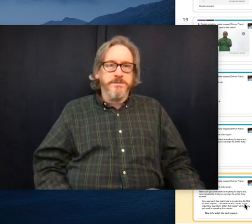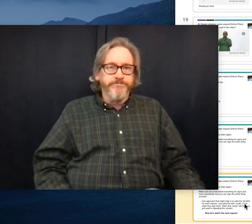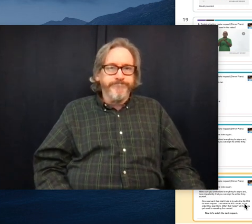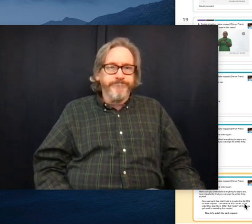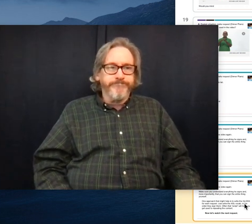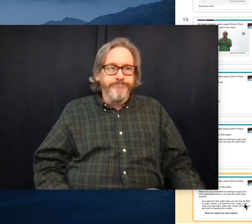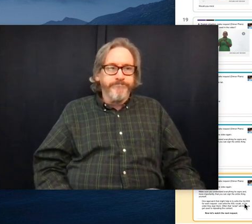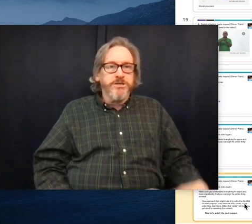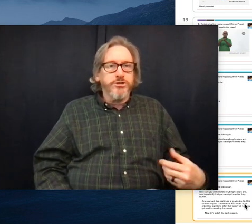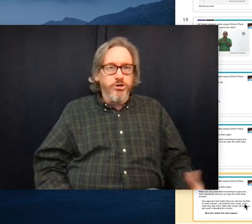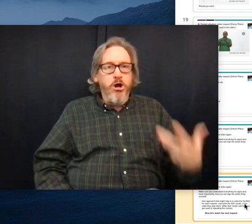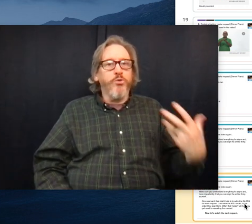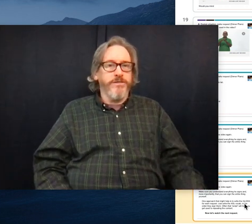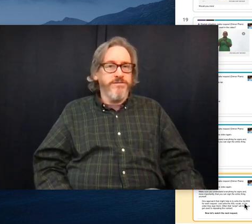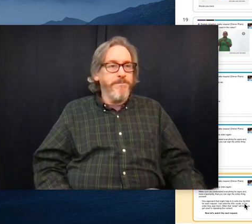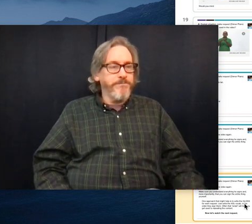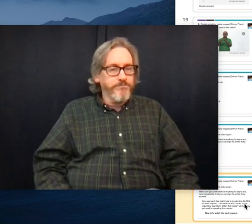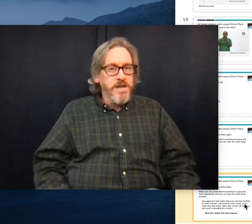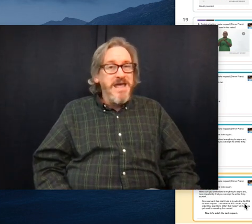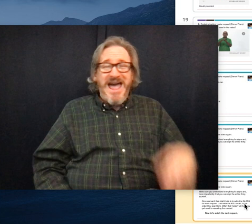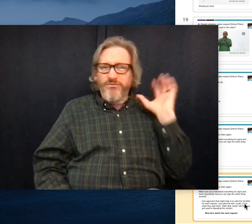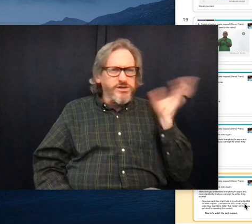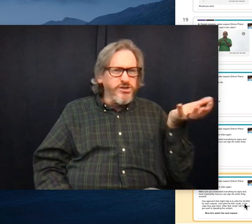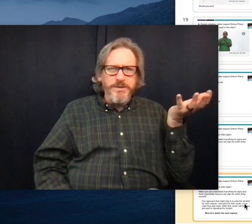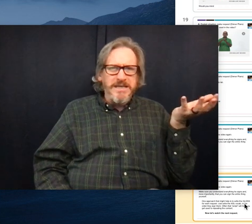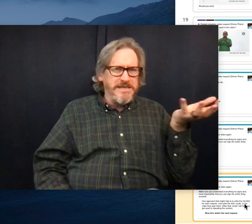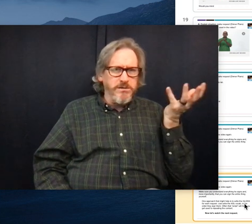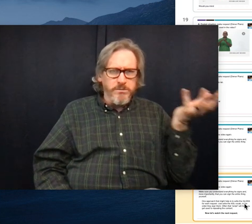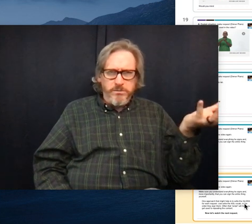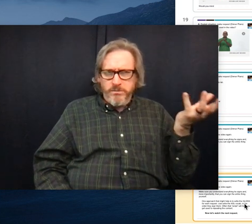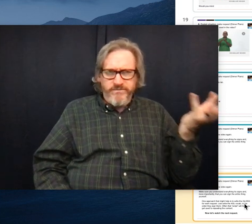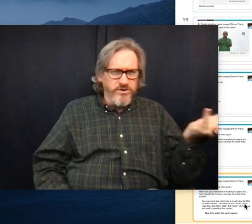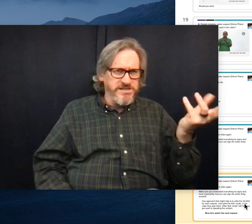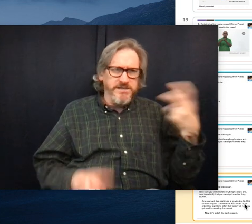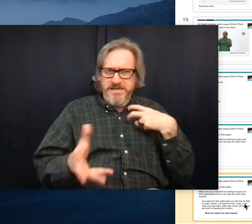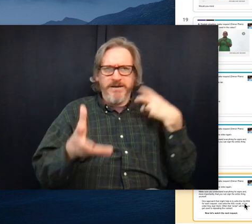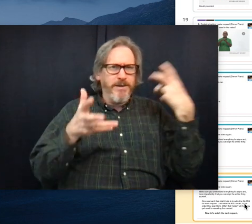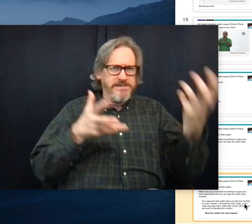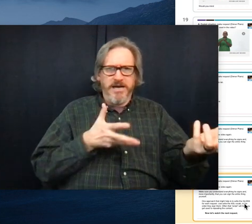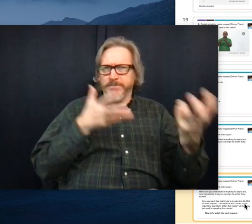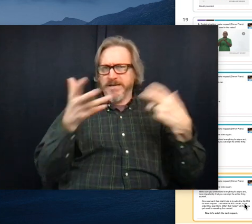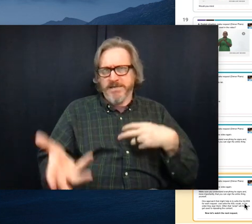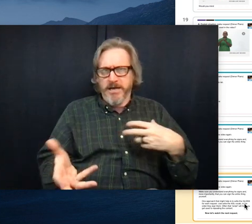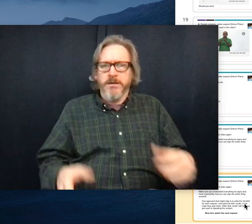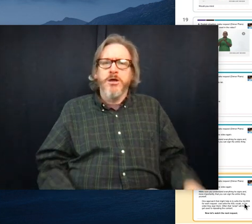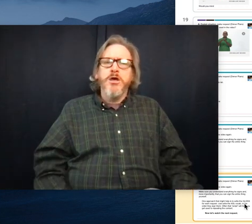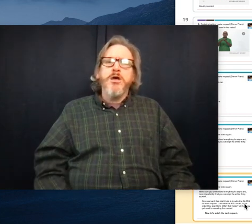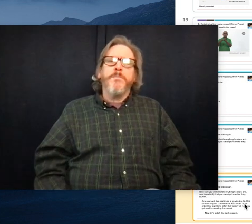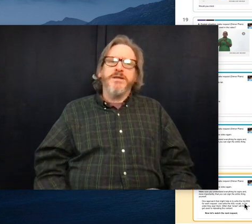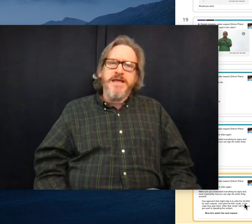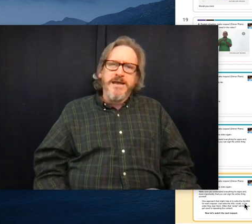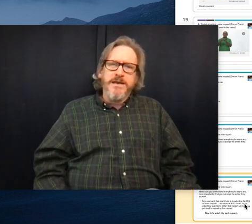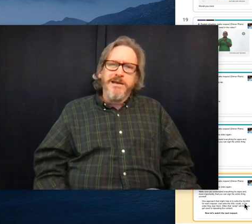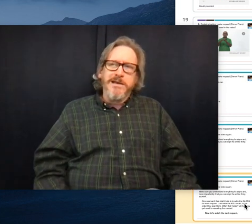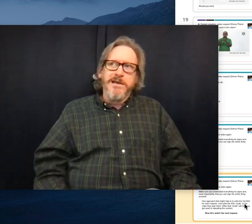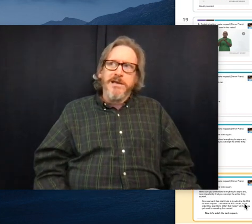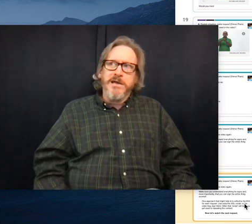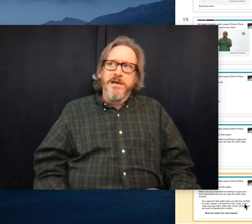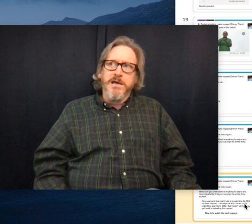it. Talk with them. At first, you'll be like voicing sign by sign by sign, but